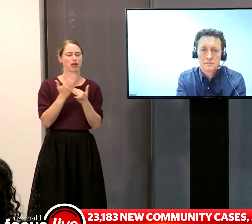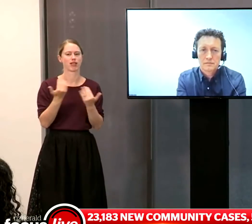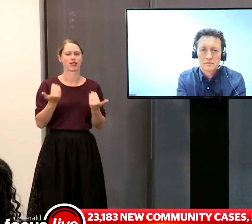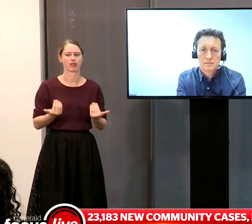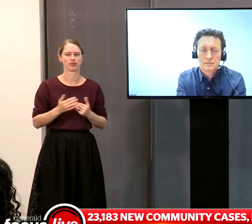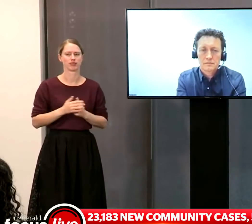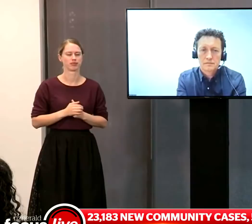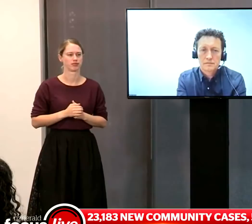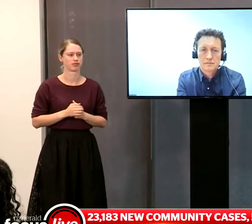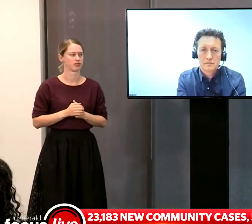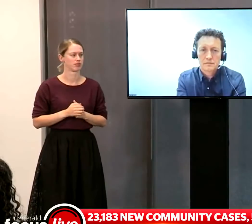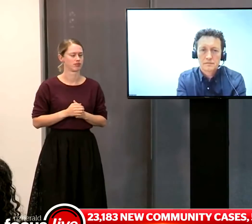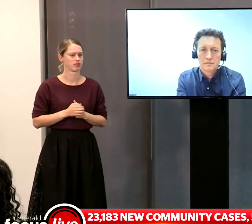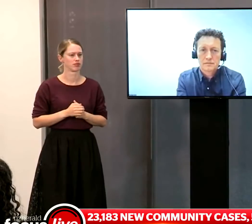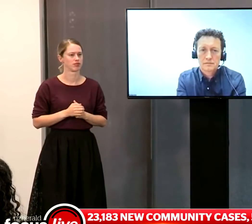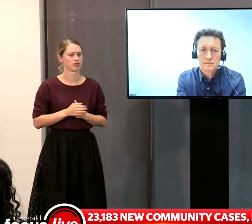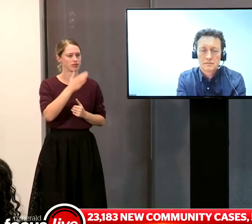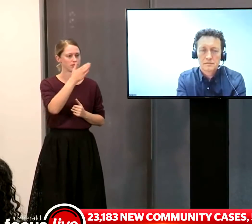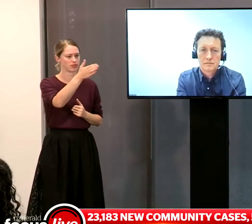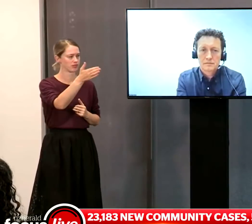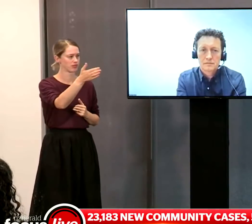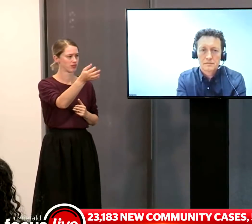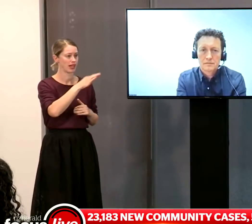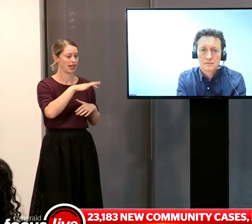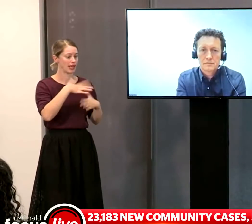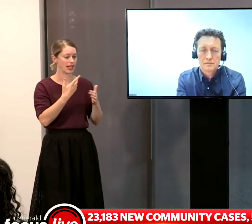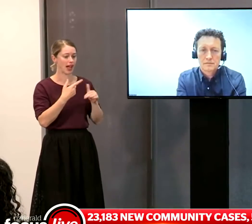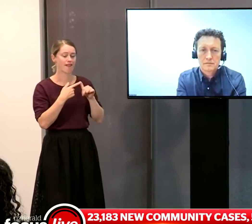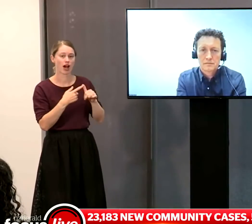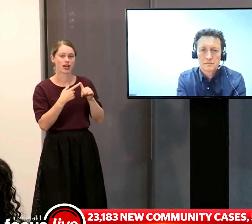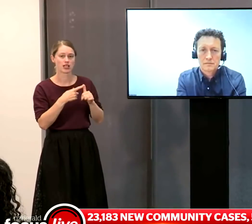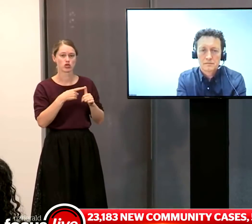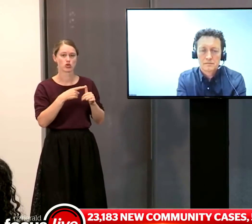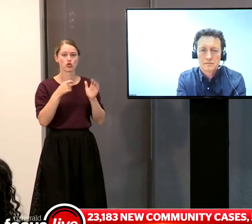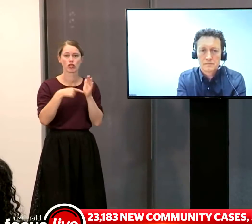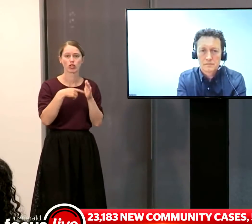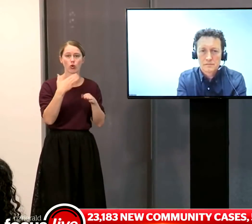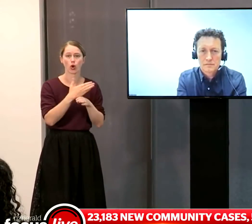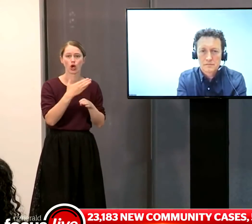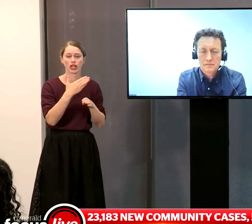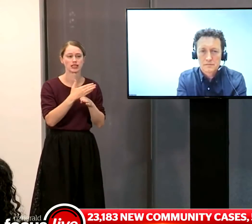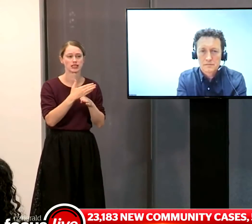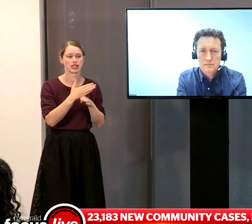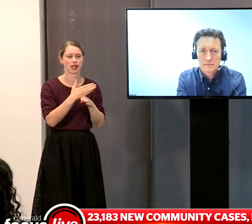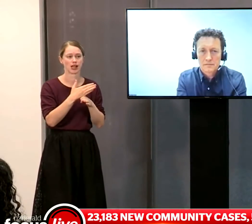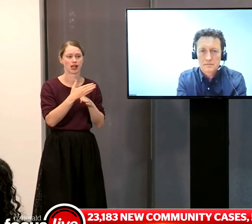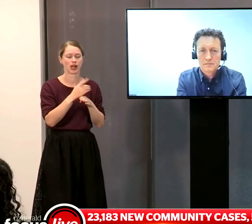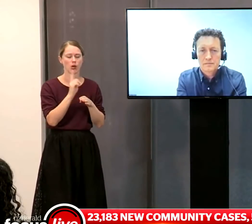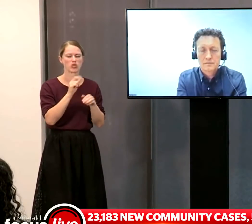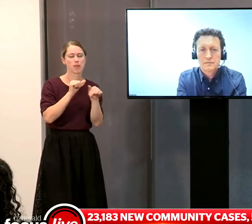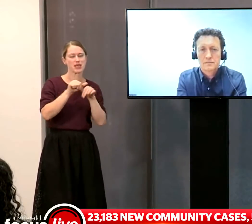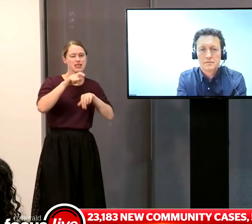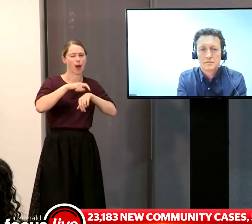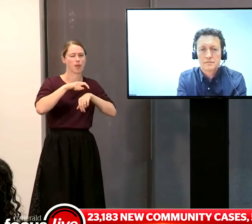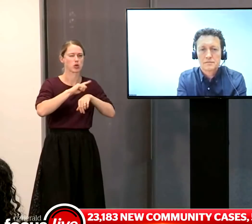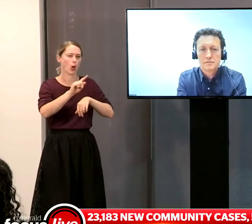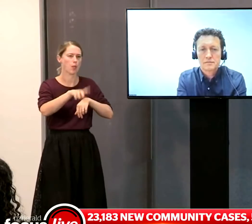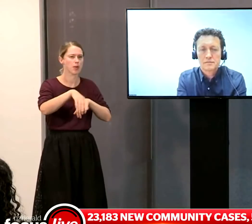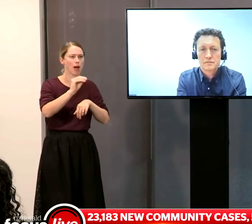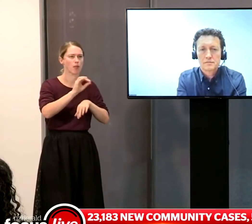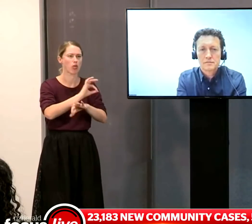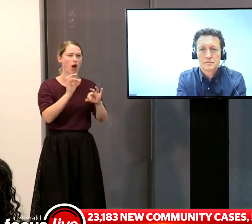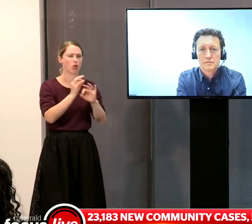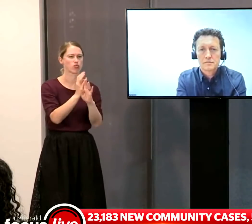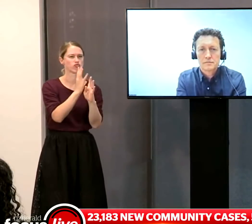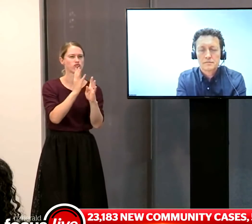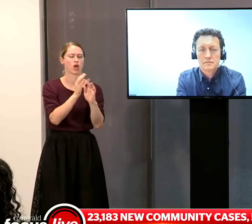Do you have any advice to Kiwis and critical workers, maybe in particular, on the best times to try and get them, or